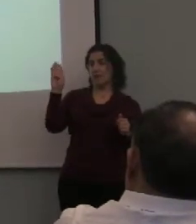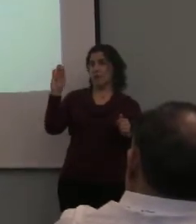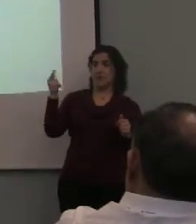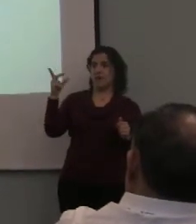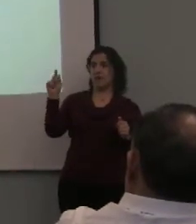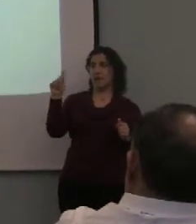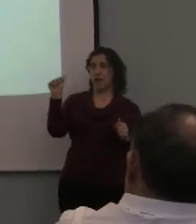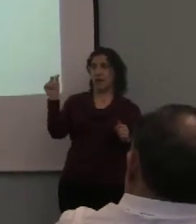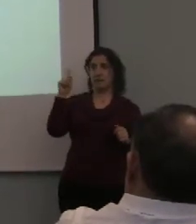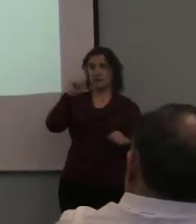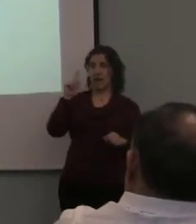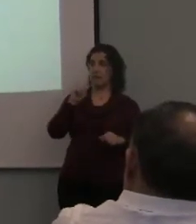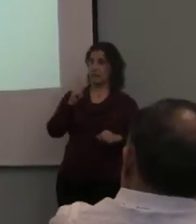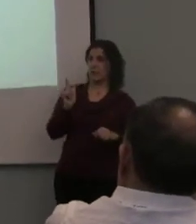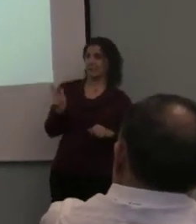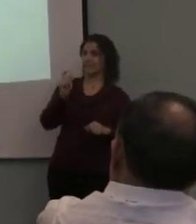But